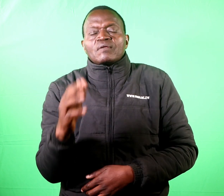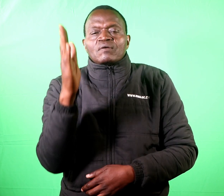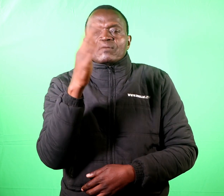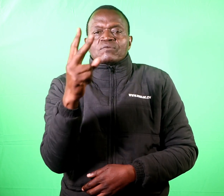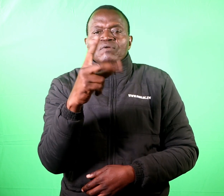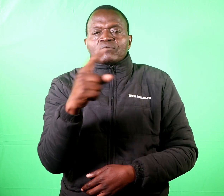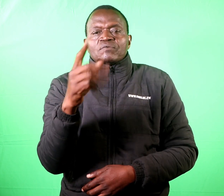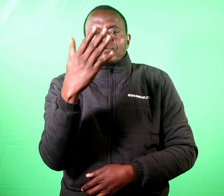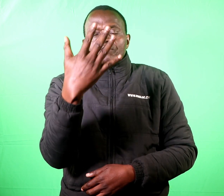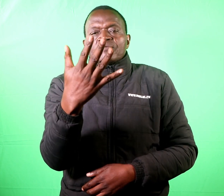59 months,